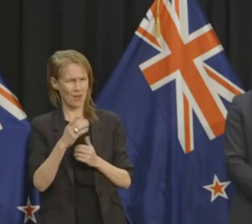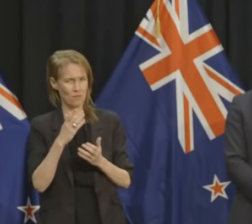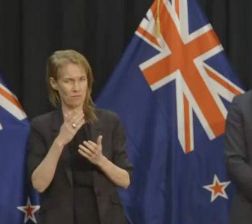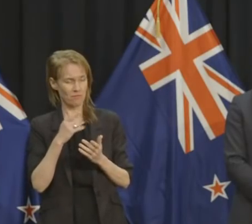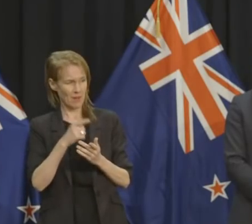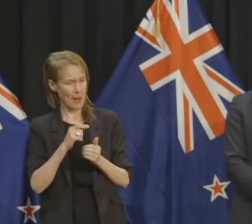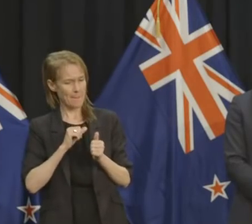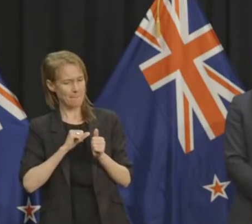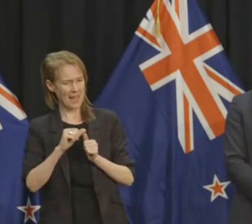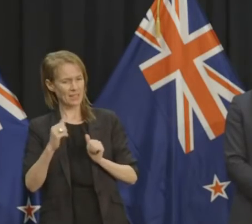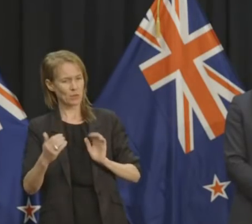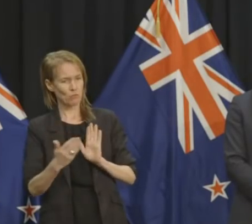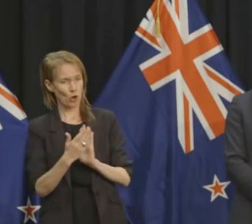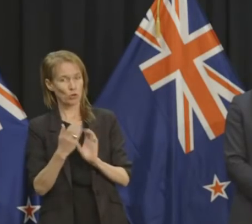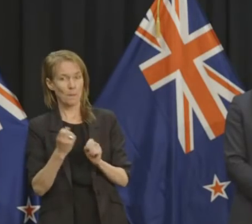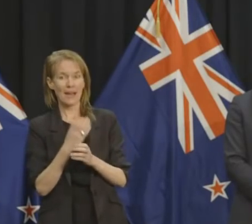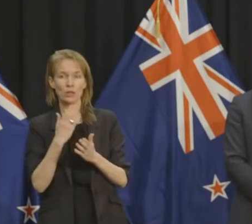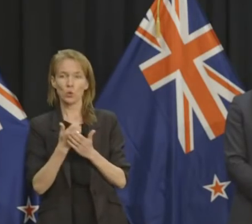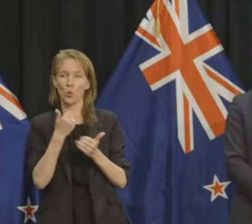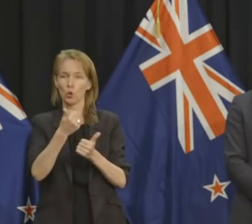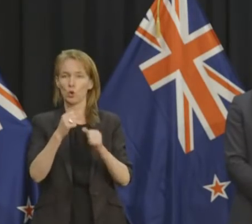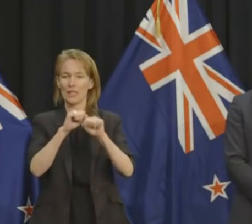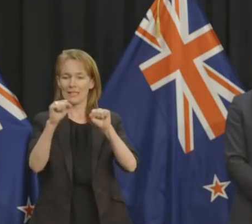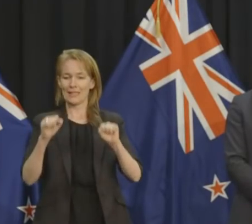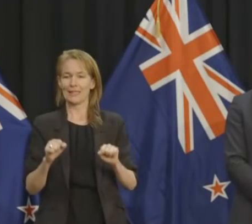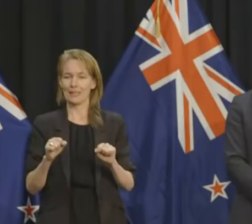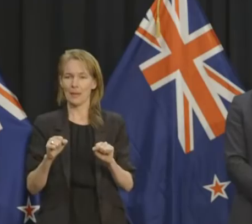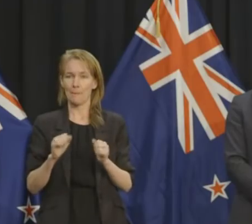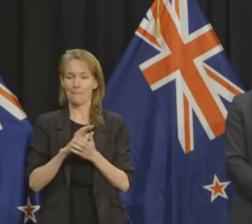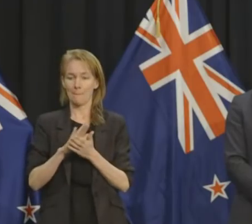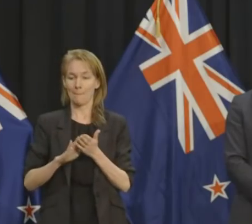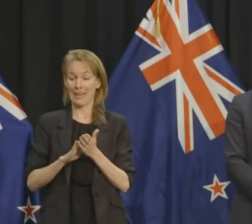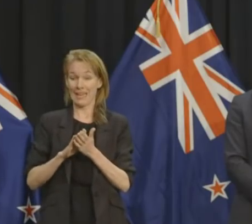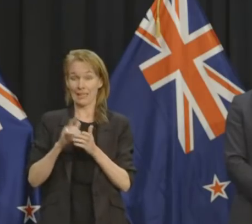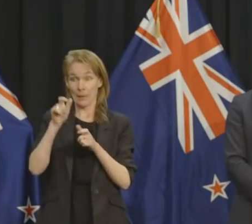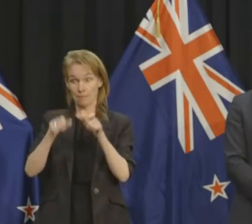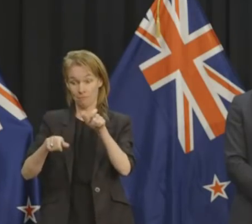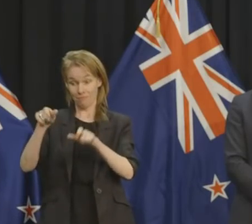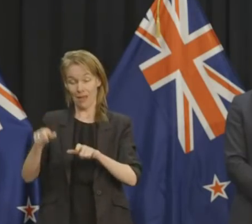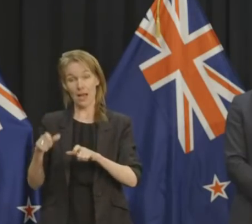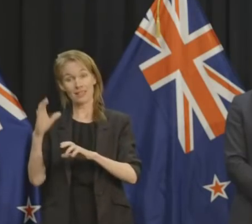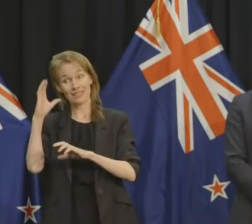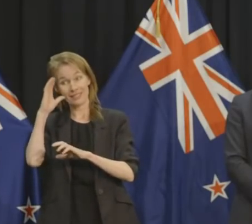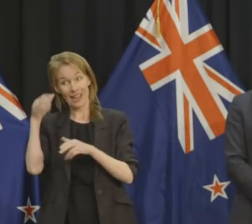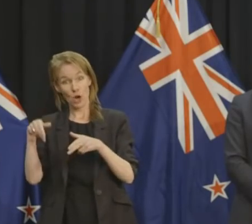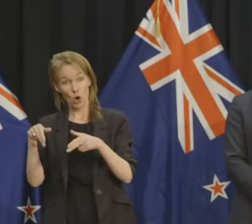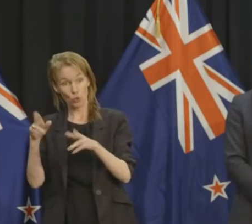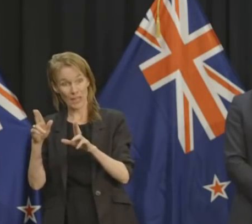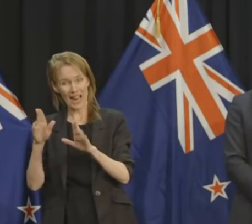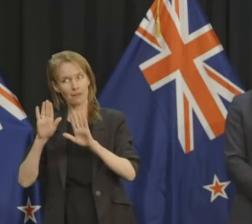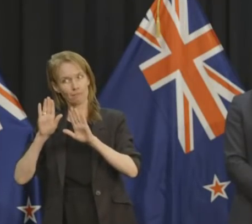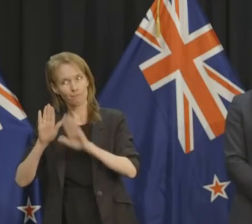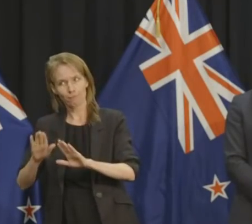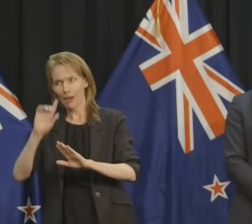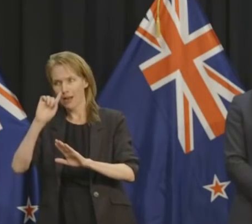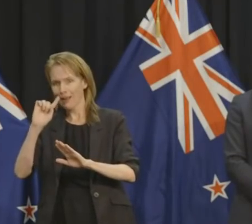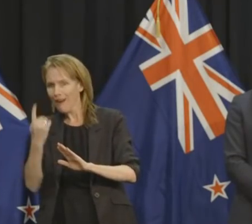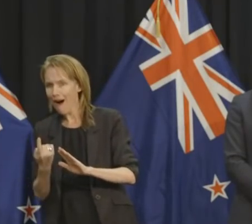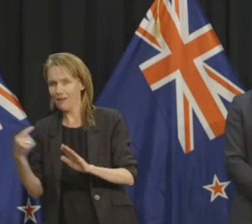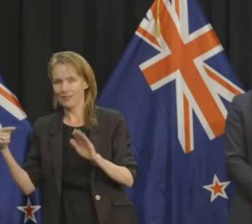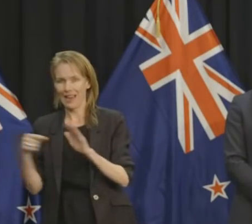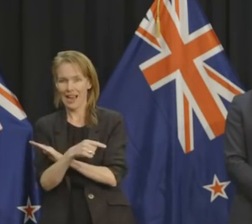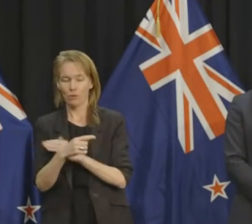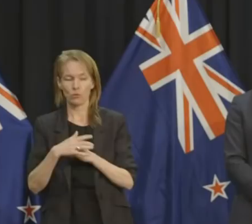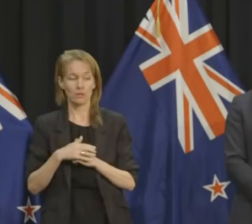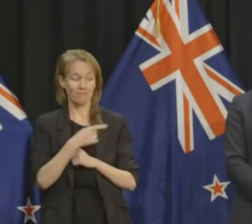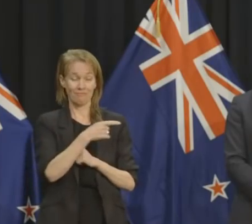managed isolation facilities? Yes, and we have a system in place already. As I say, we have the